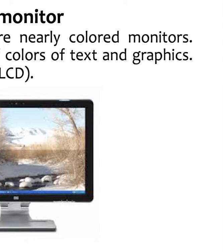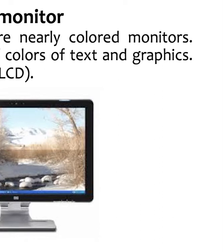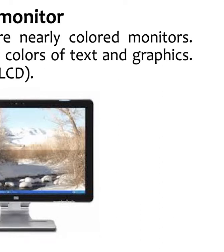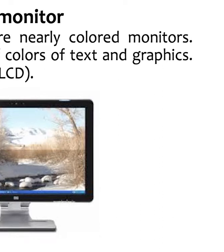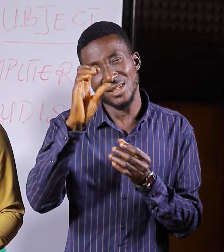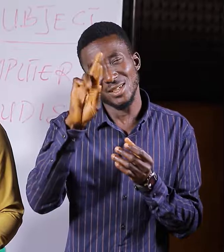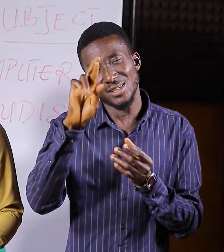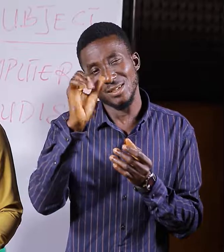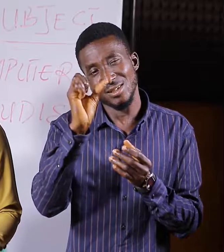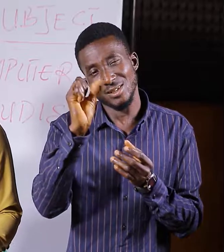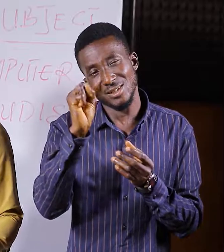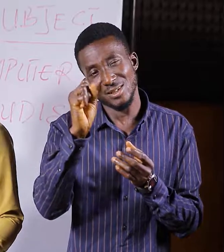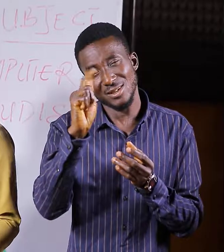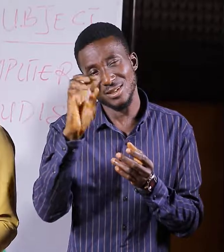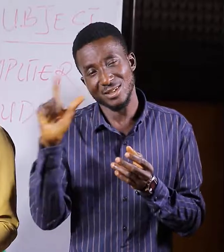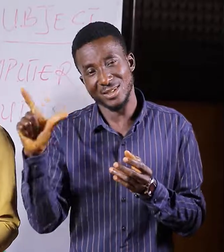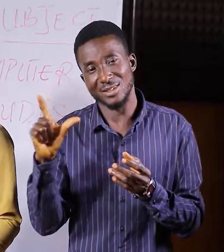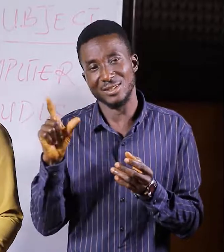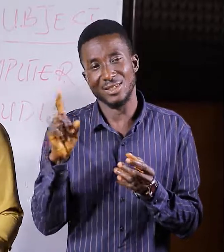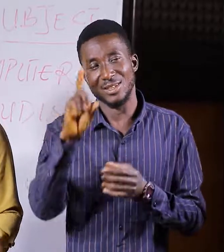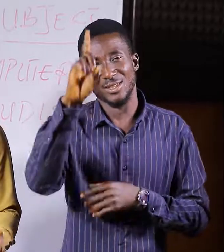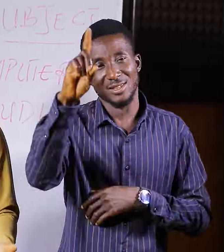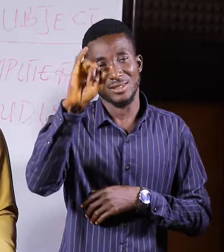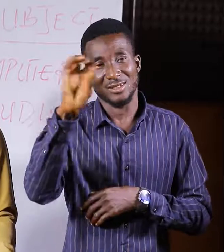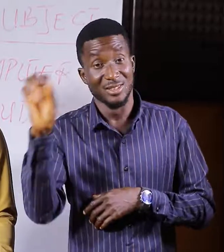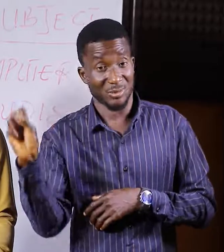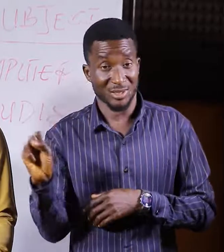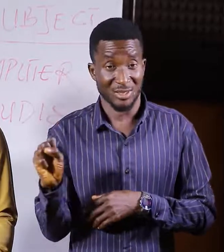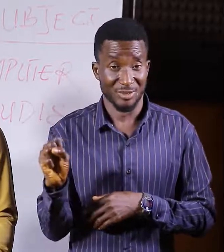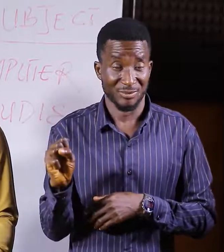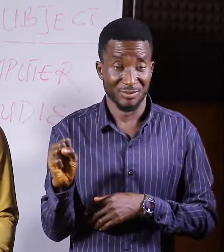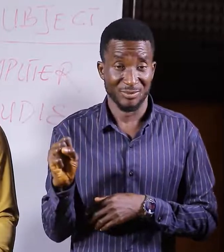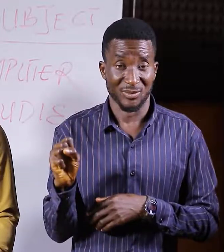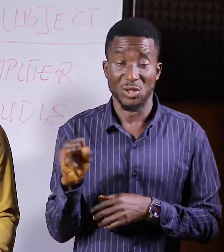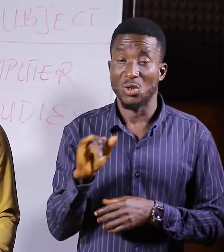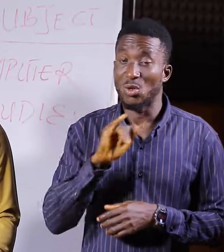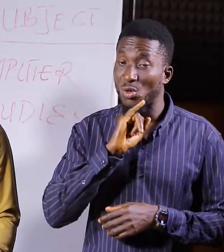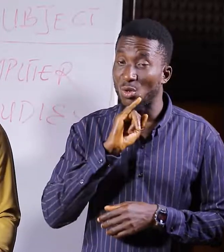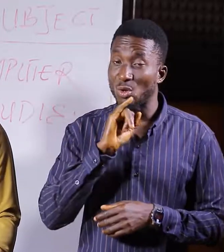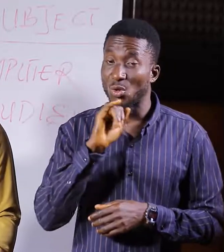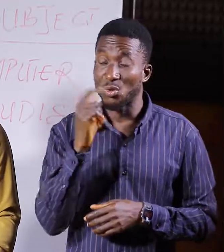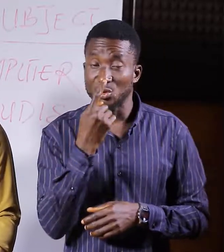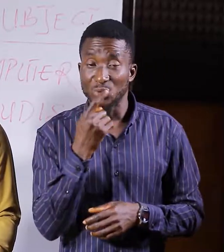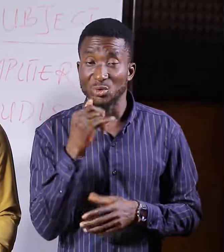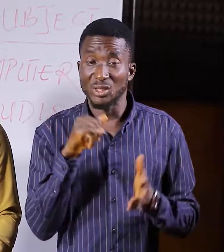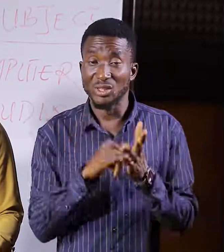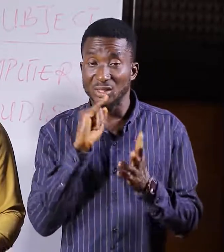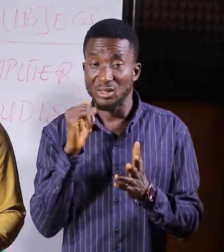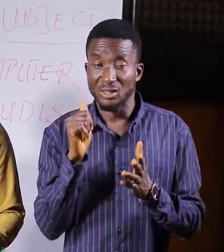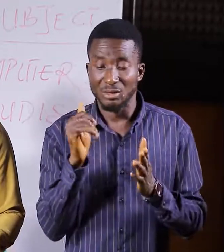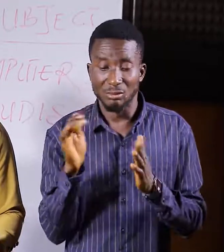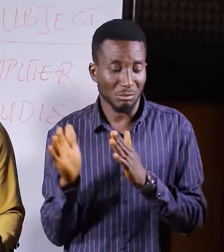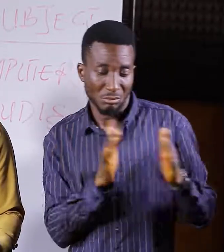display. The colored monitor is just the opposite of the monochrome. It